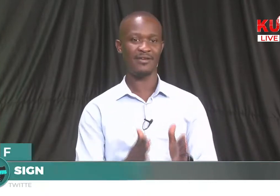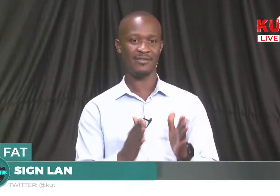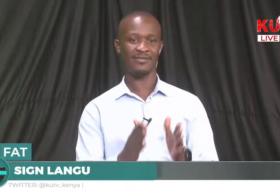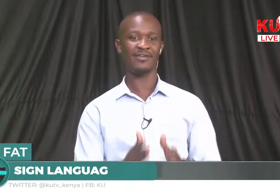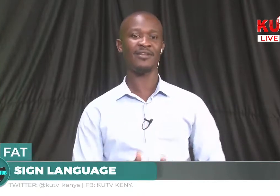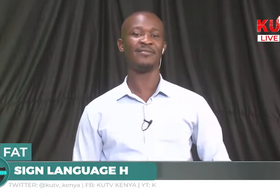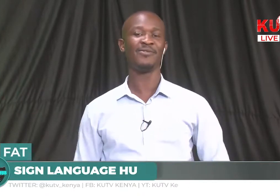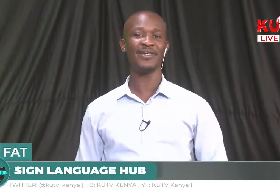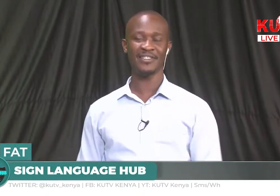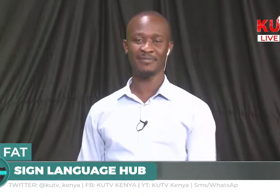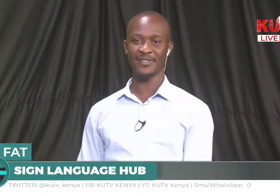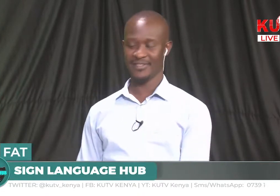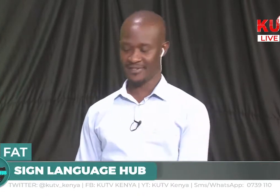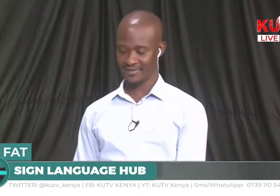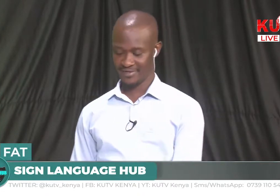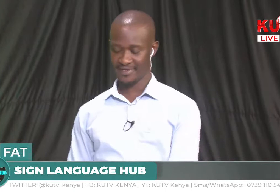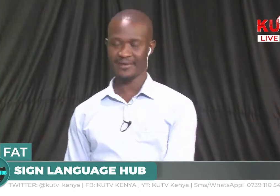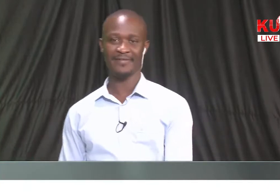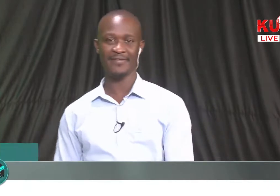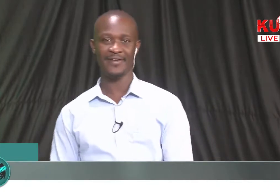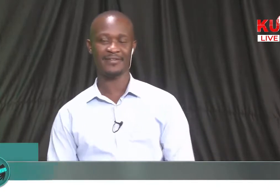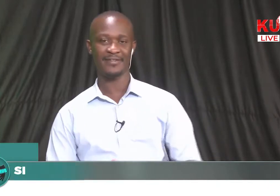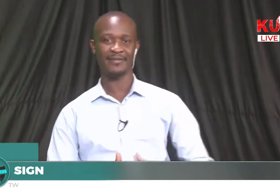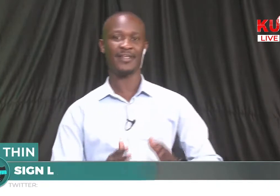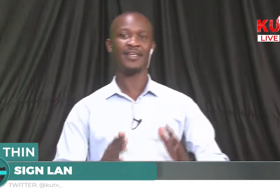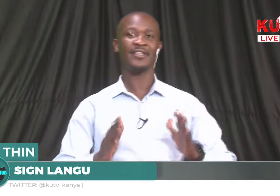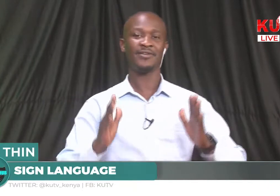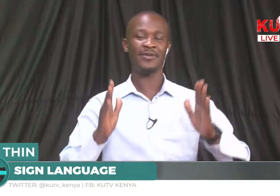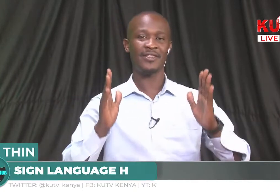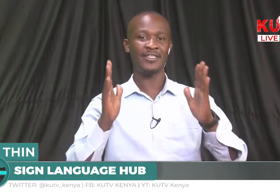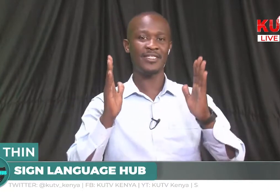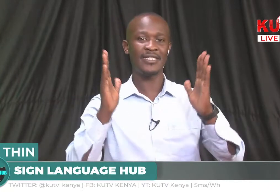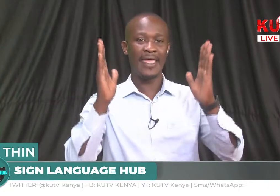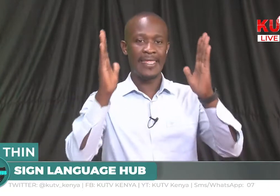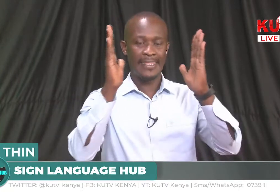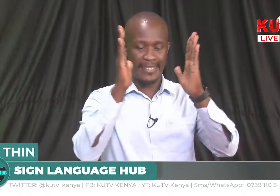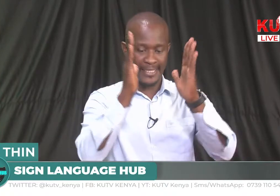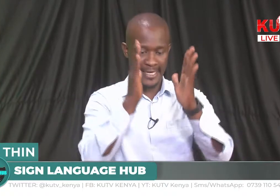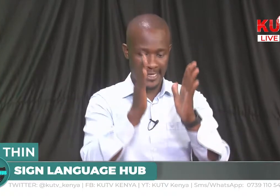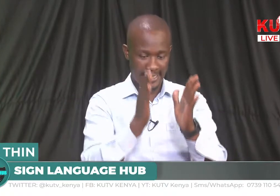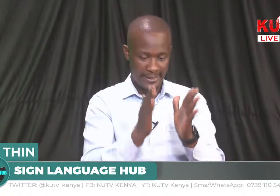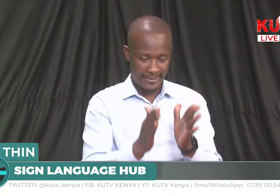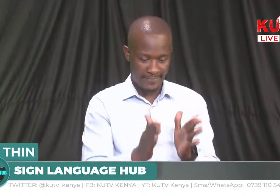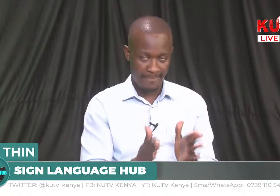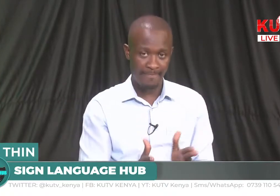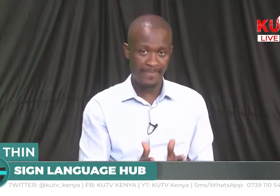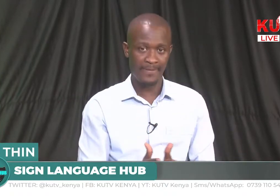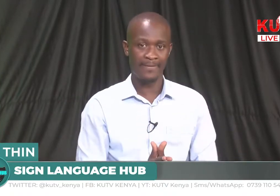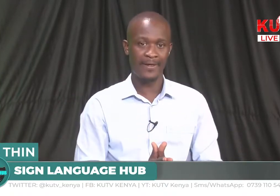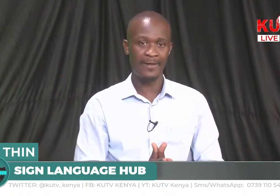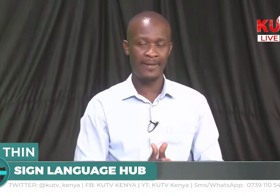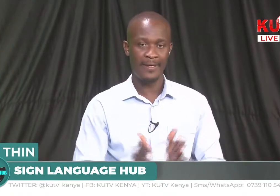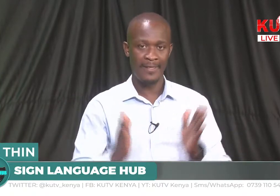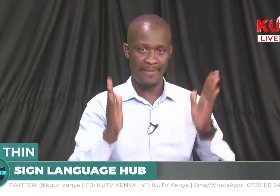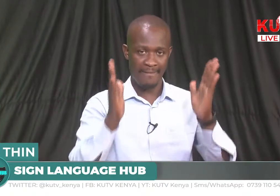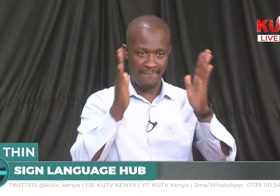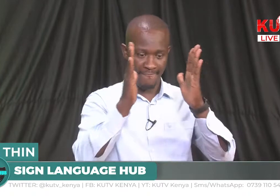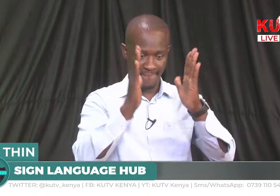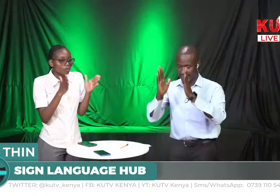you call them 1 GB. Okay, all right, fine, sorry. So this is thin, okay?